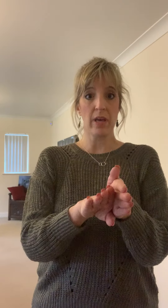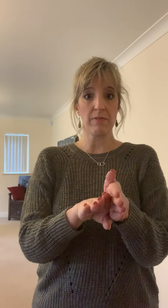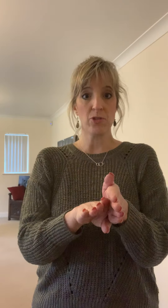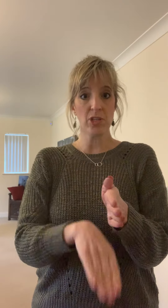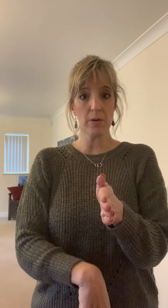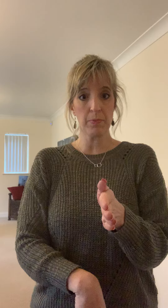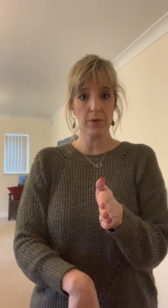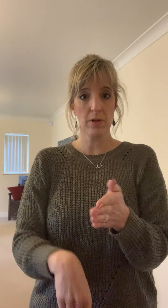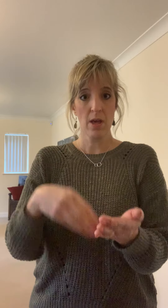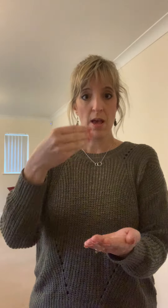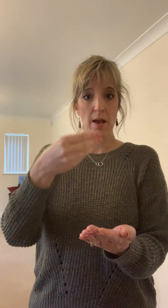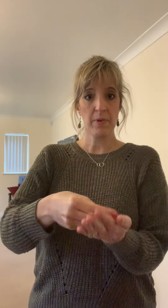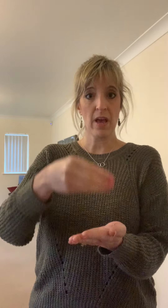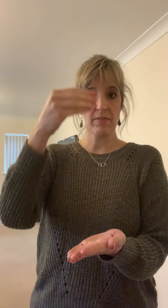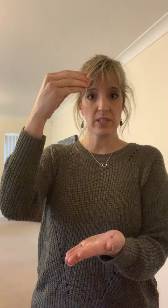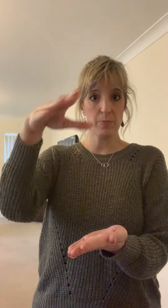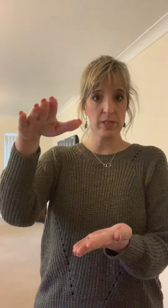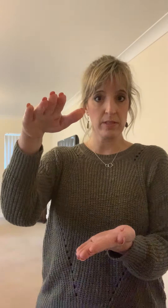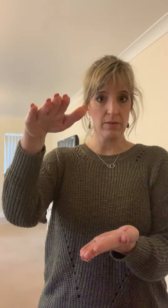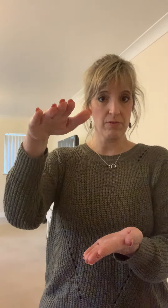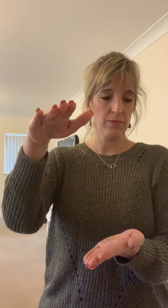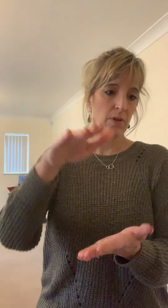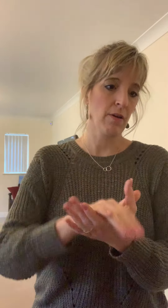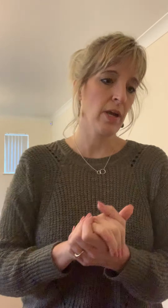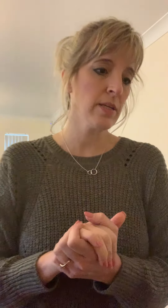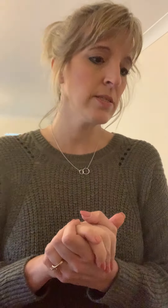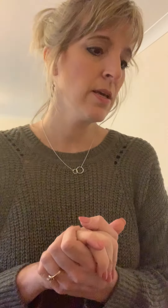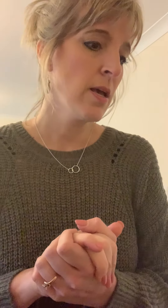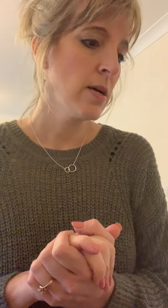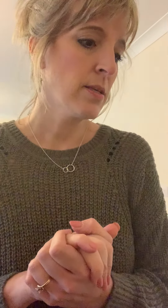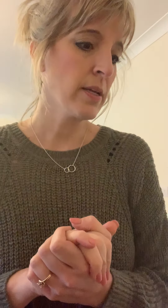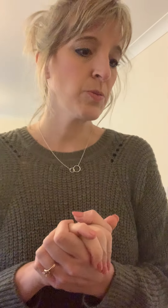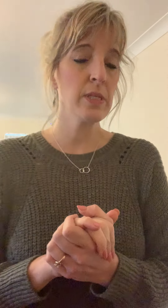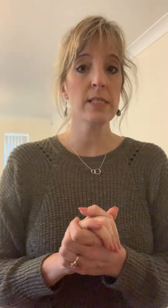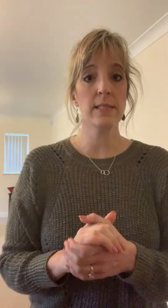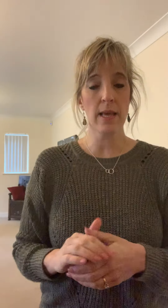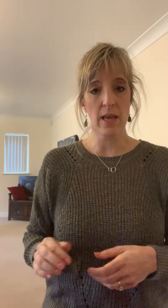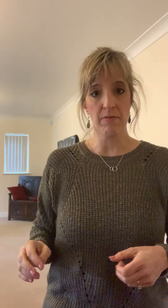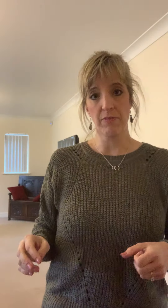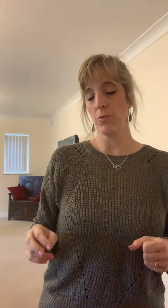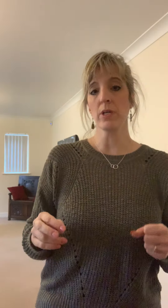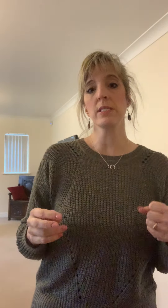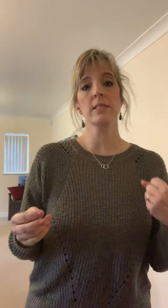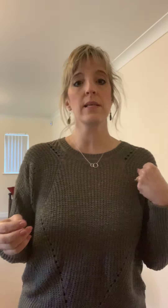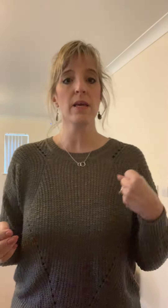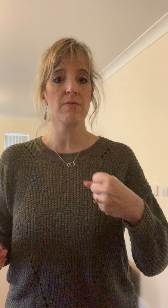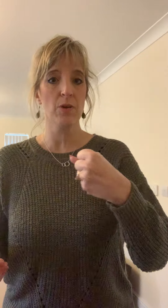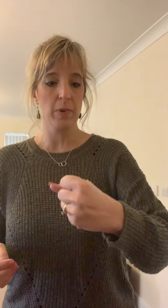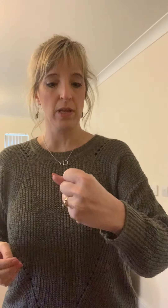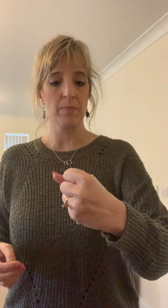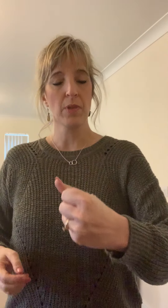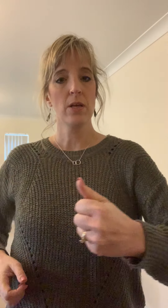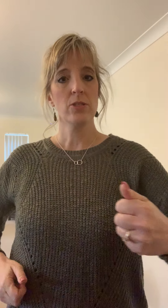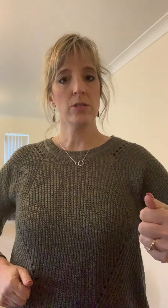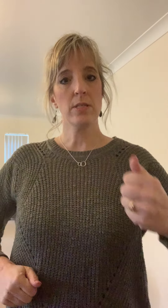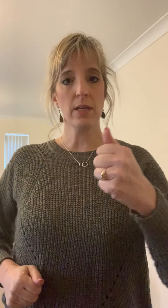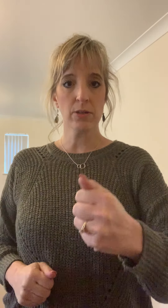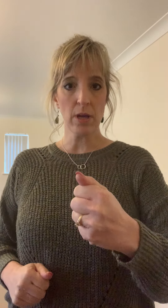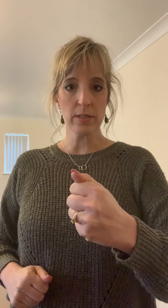have cheap and we have expensive, all right? The next one is save. If you want to save your money. So you take your